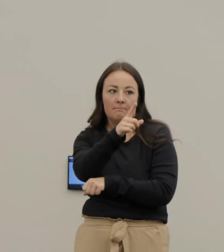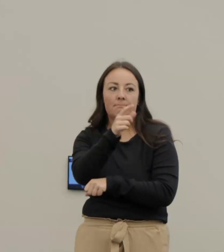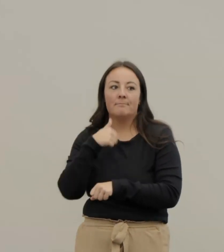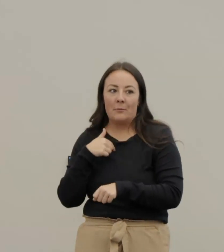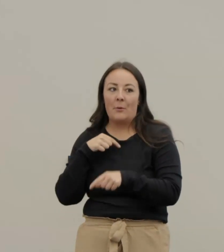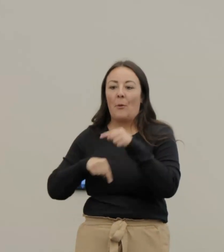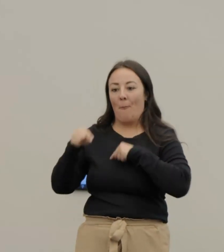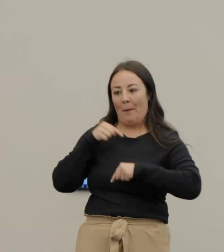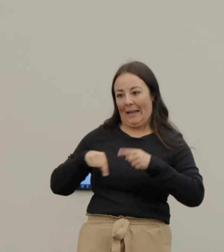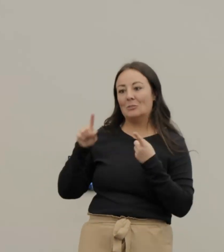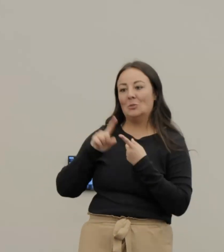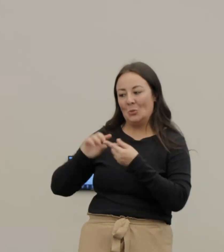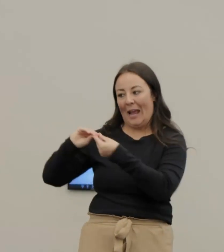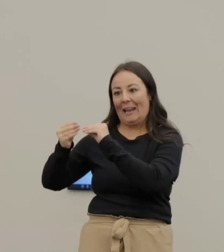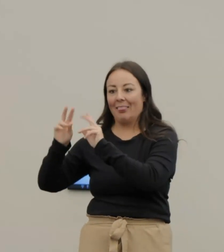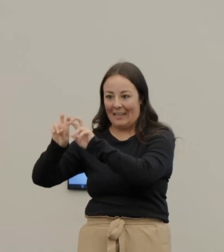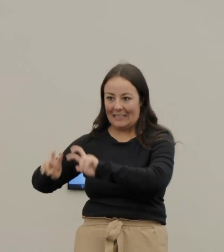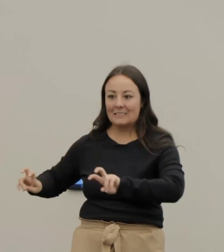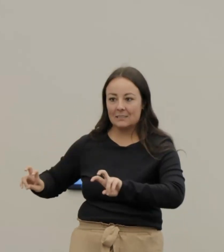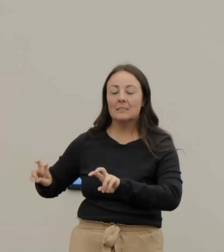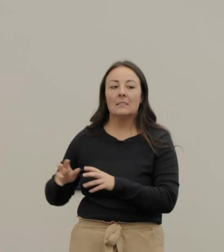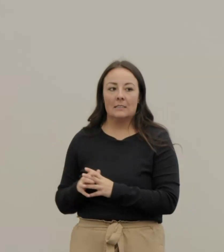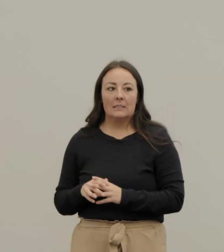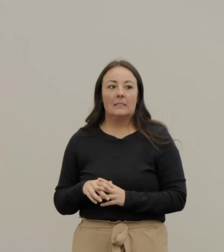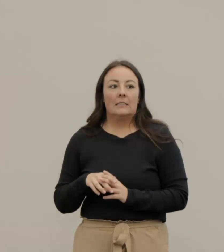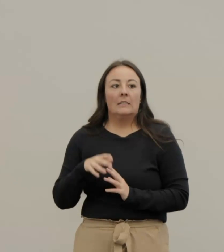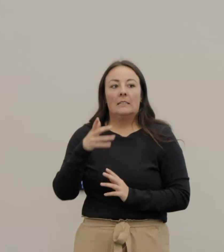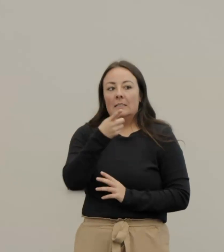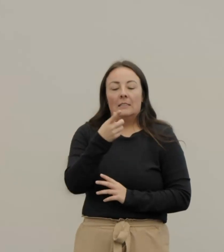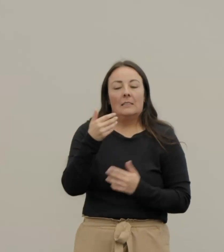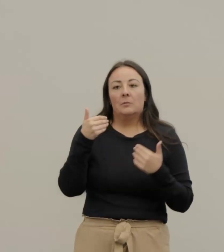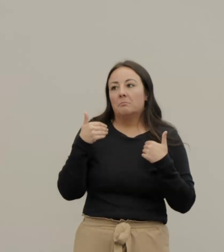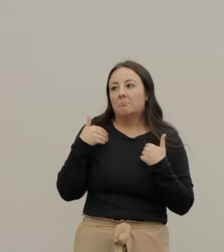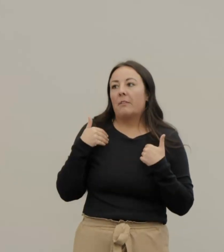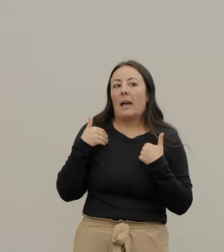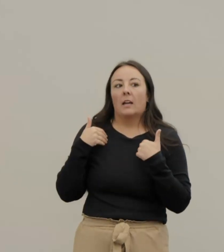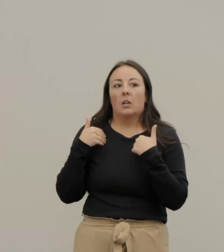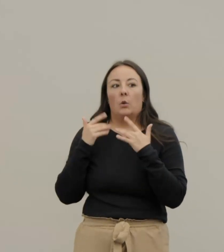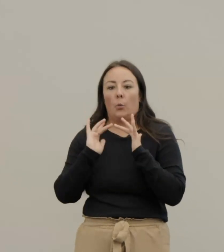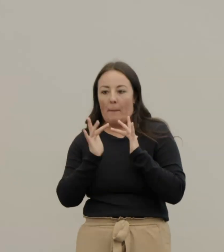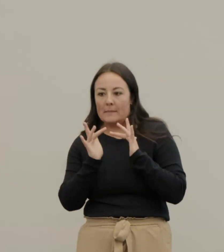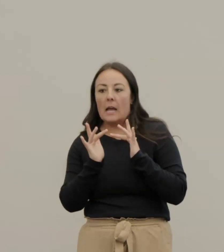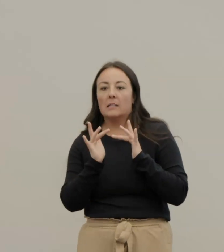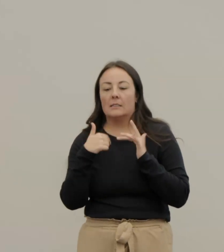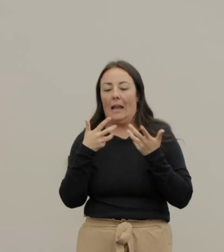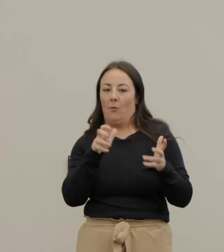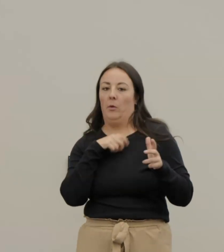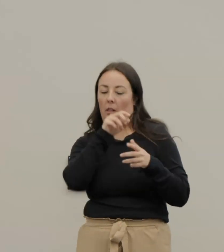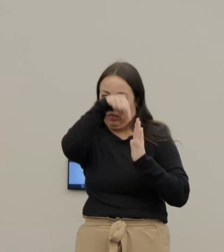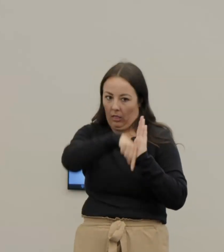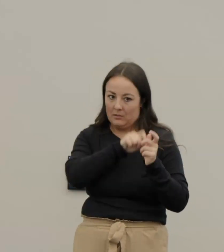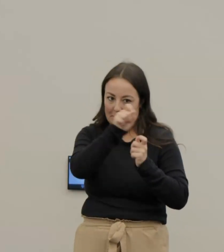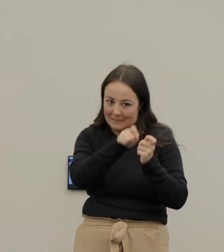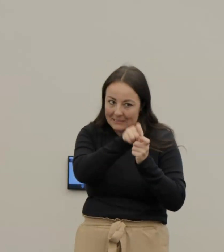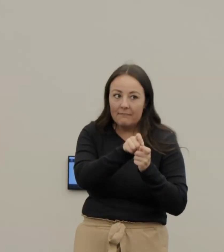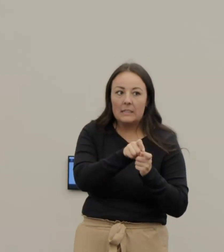Yeah. analytics, like it's just how free, and if something there have been websites, I don't want to get too specific, but there are websites like they're